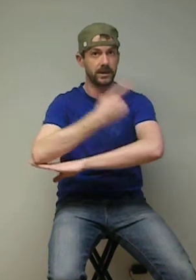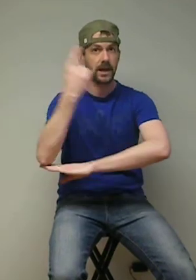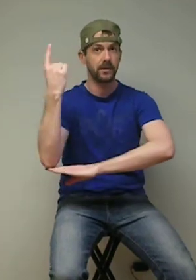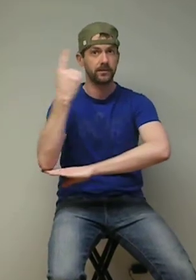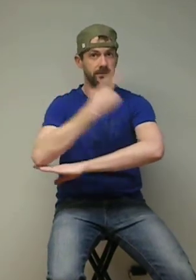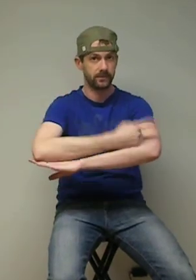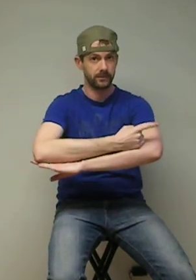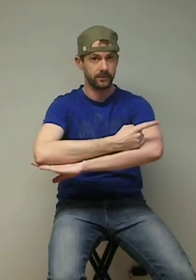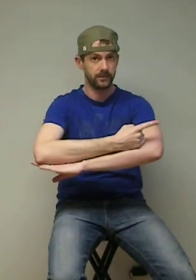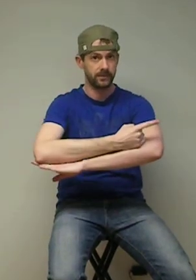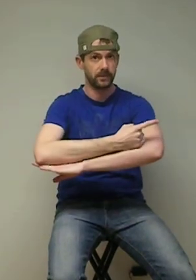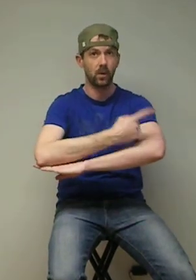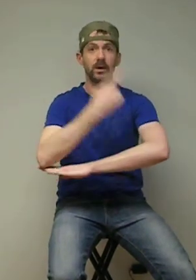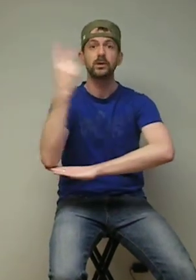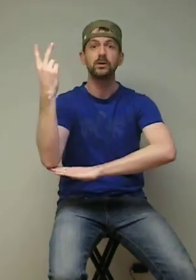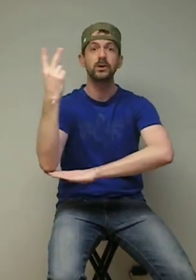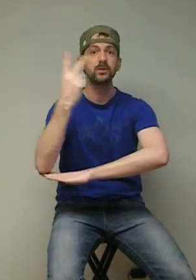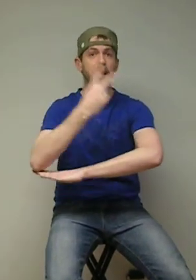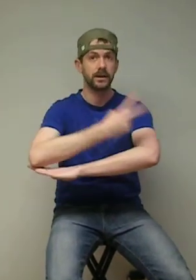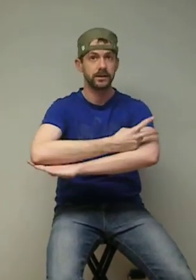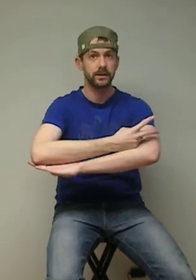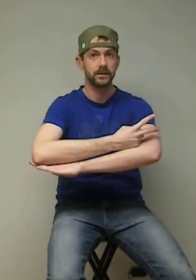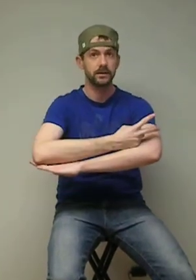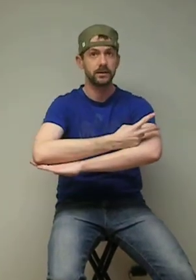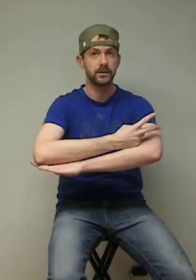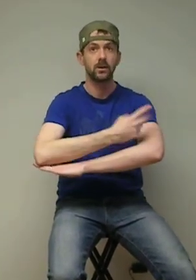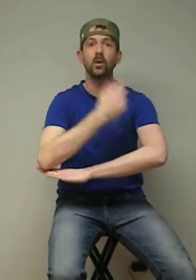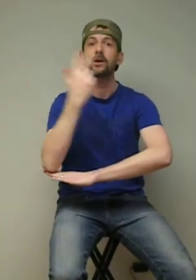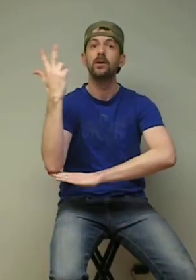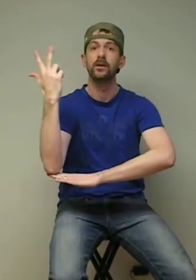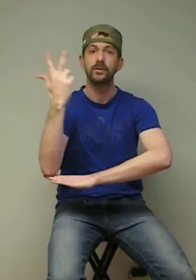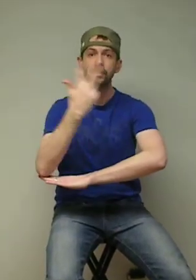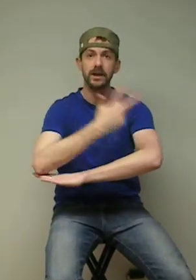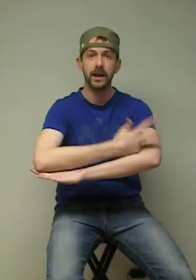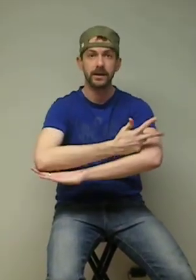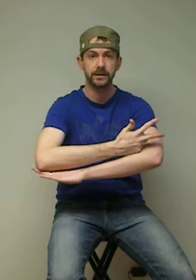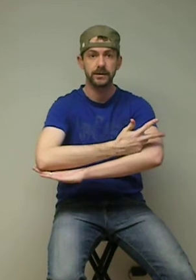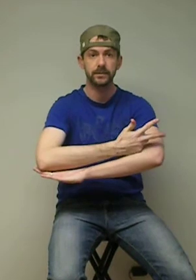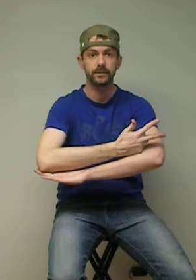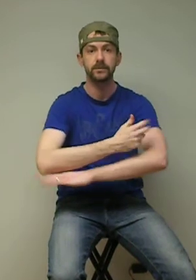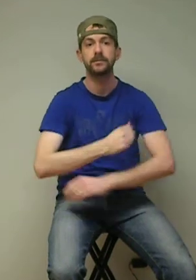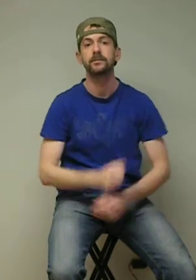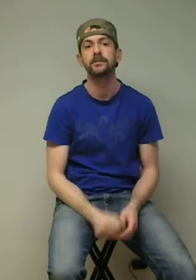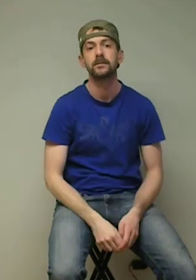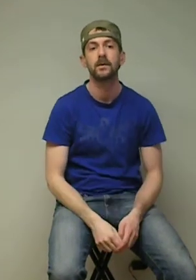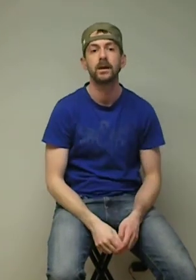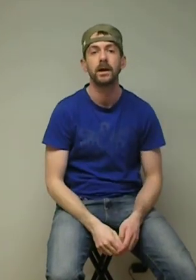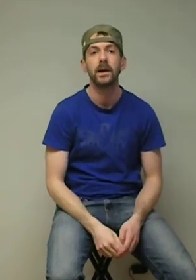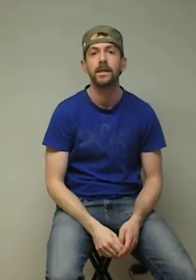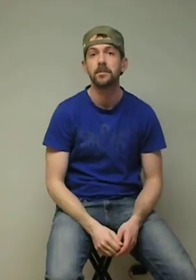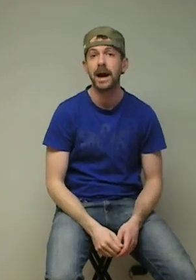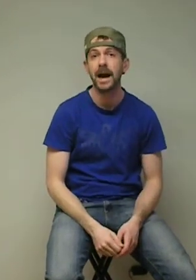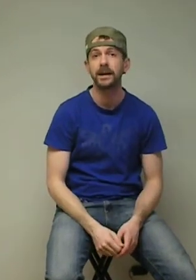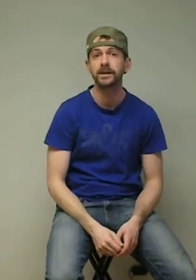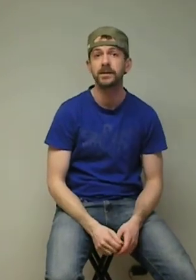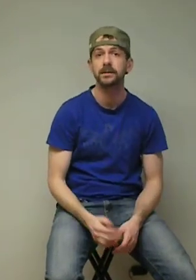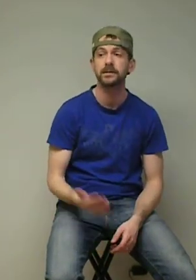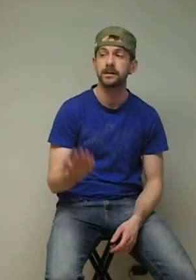Today. Or 2 days. Or 3 days. The past